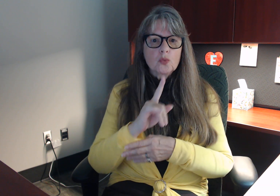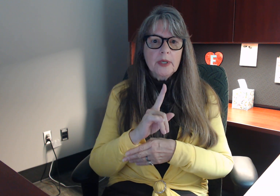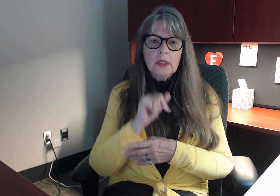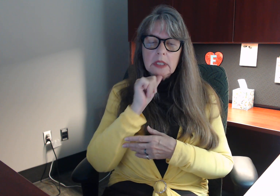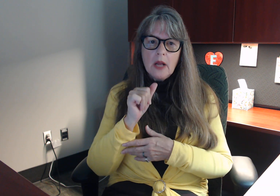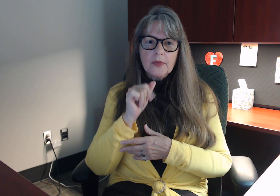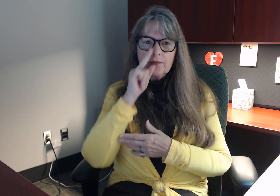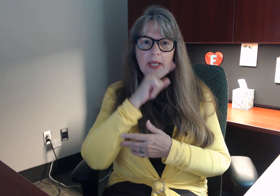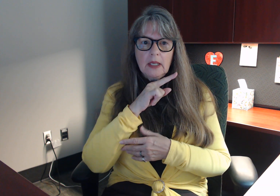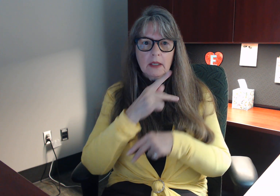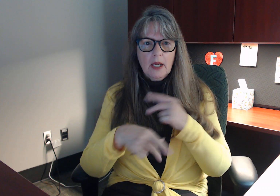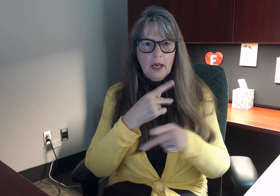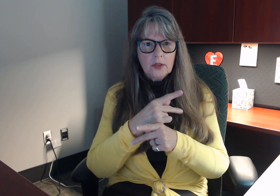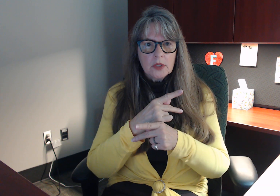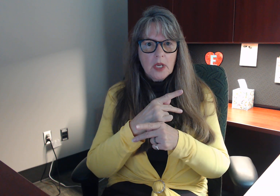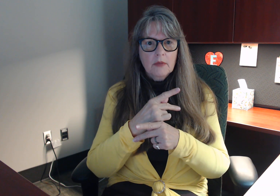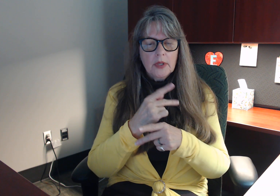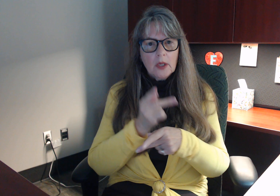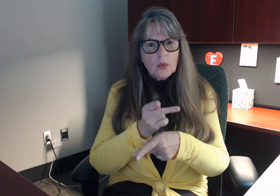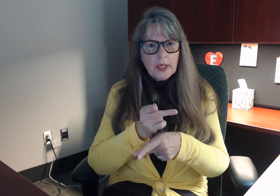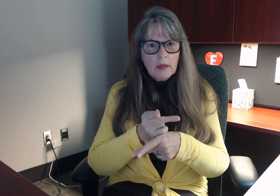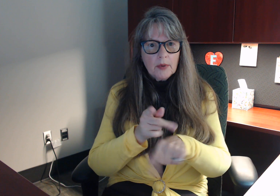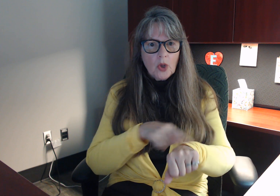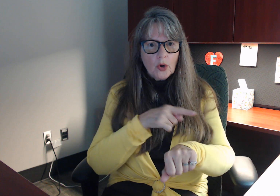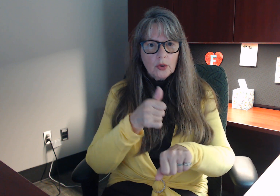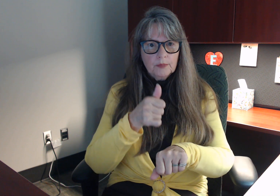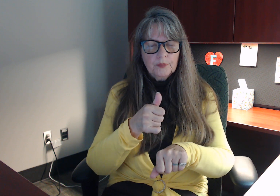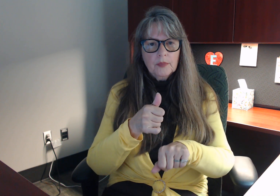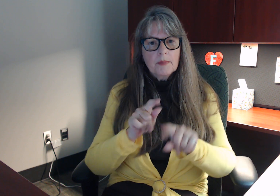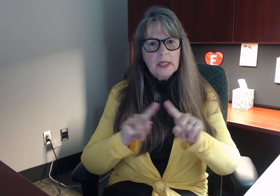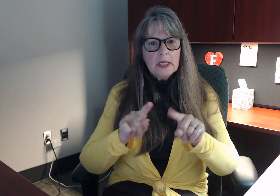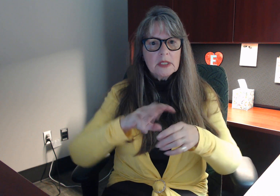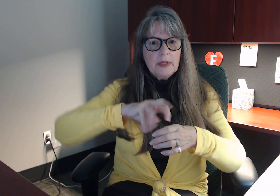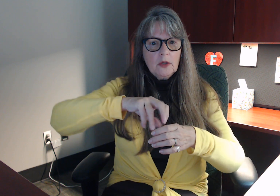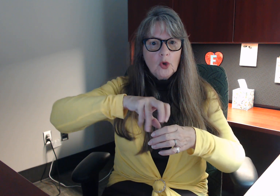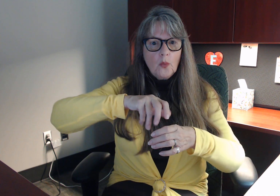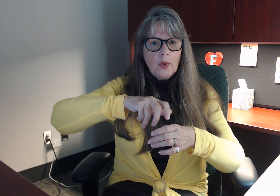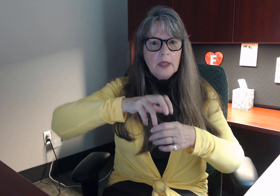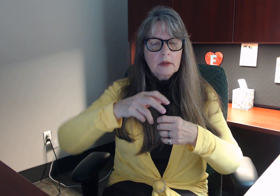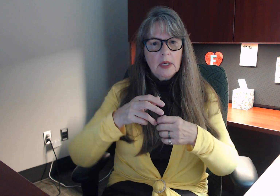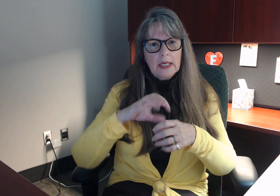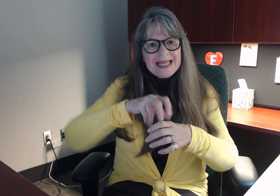real and not the fake kind, then it will keep longer. But it needs to be, in a